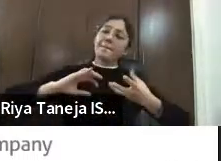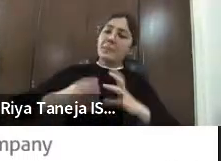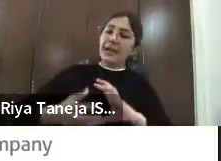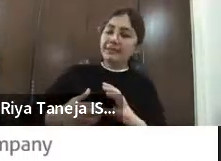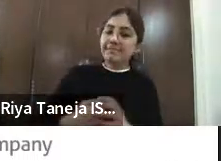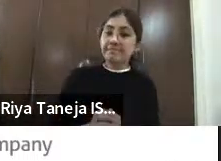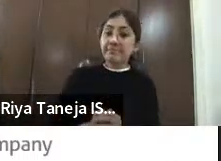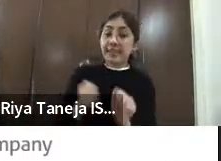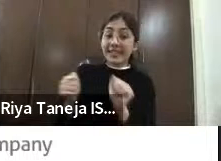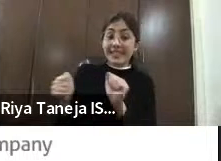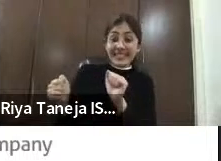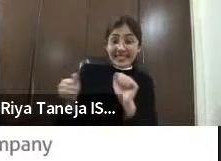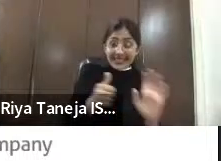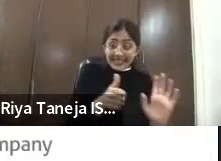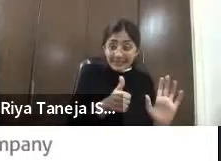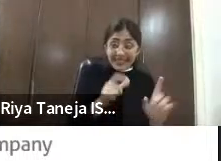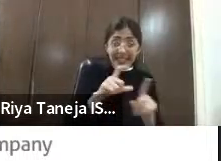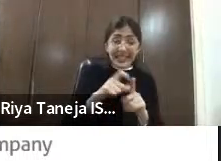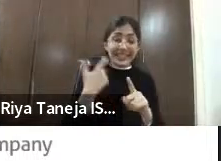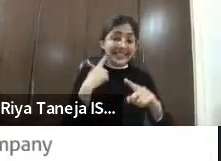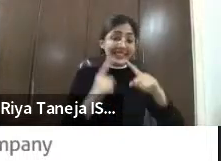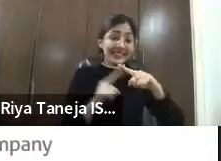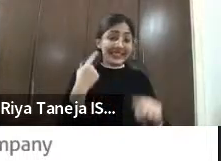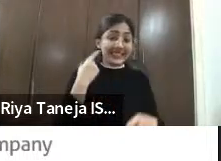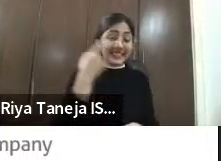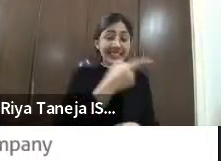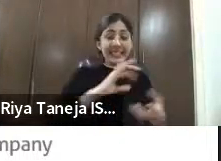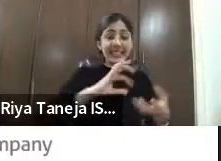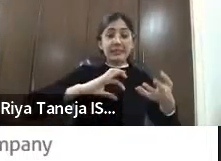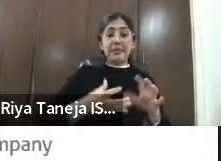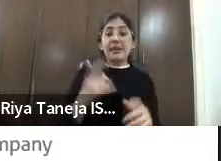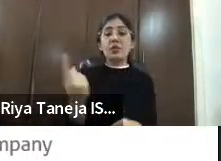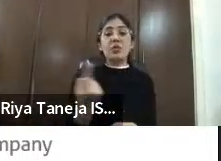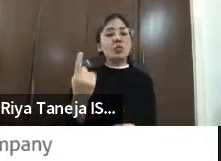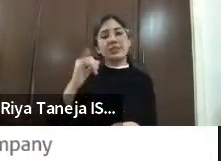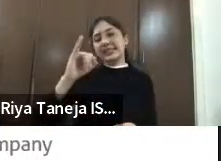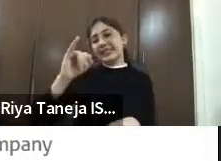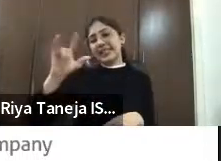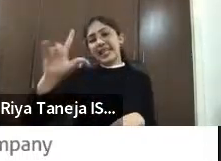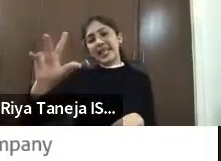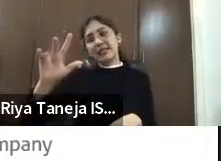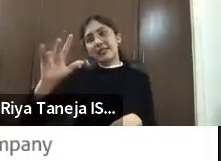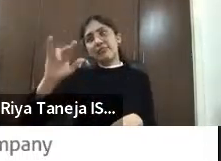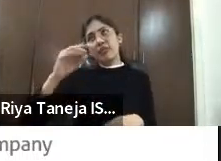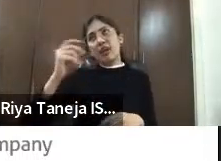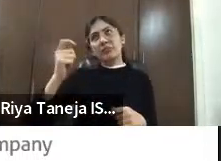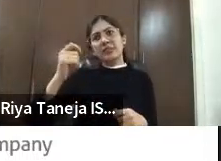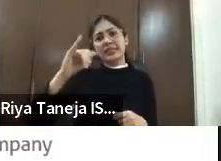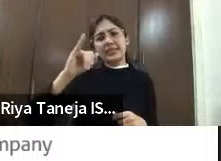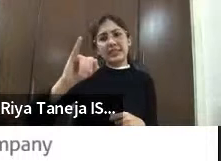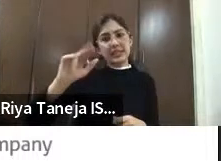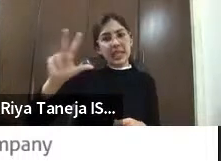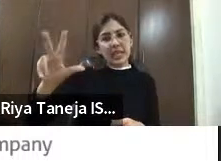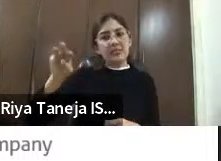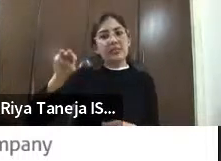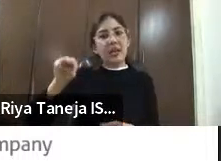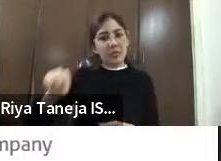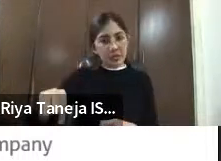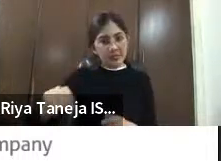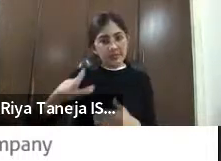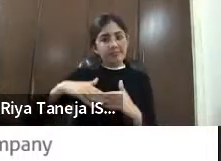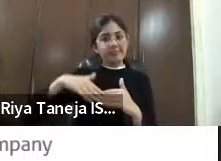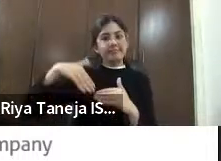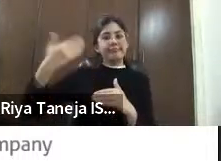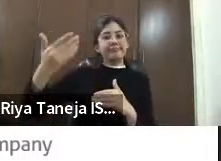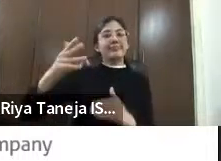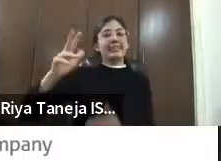of business, Ditty generated only 68,000 rupees of revenue, which slowly increased to 8